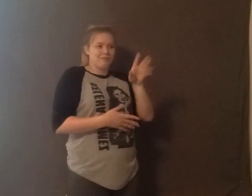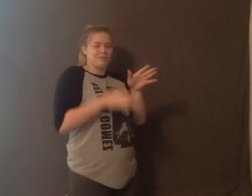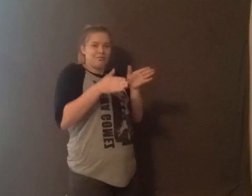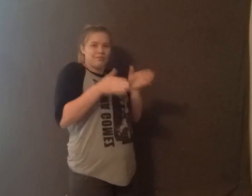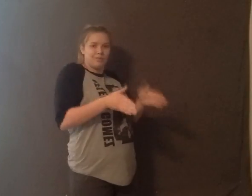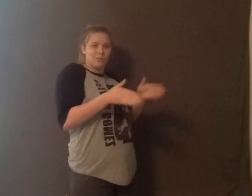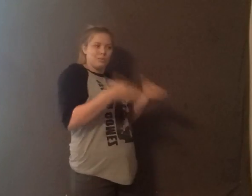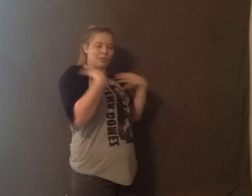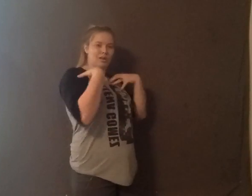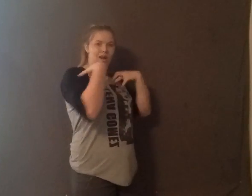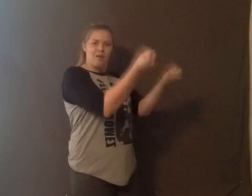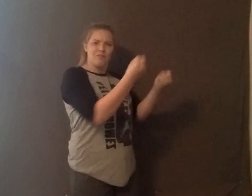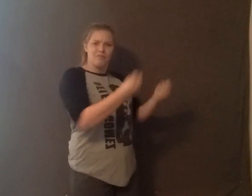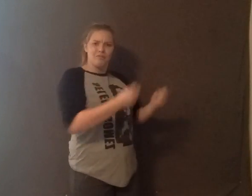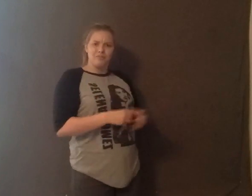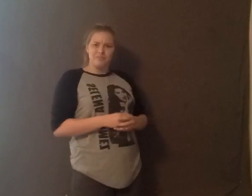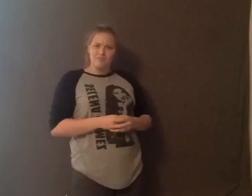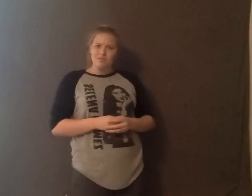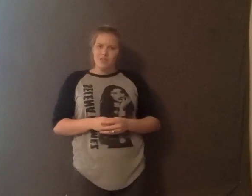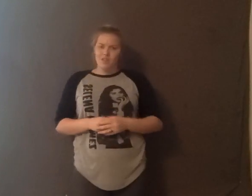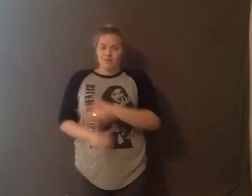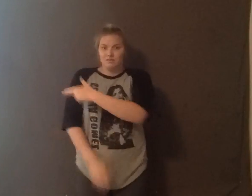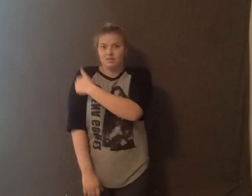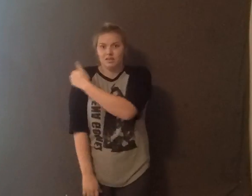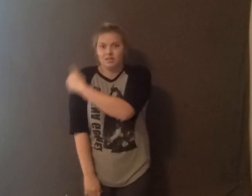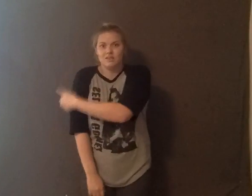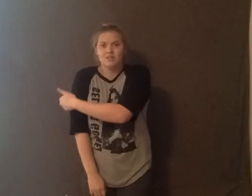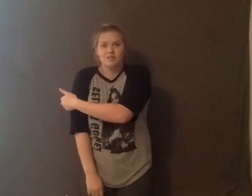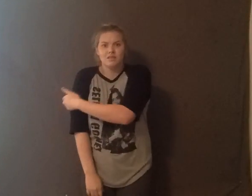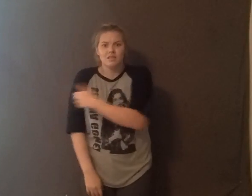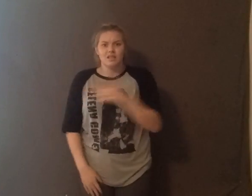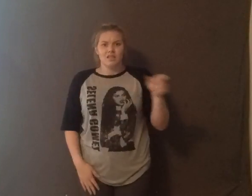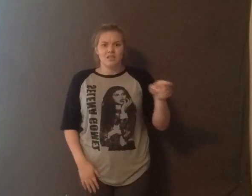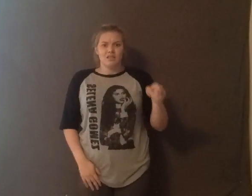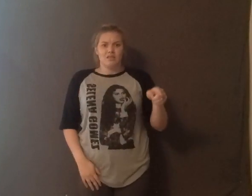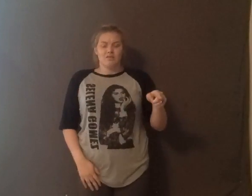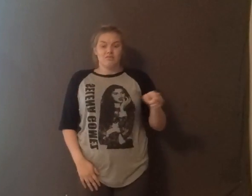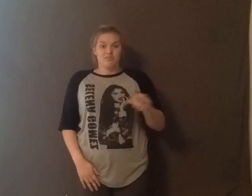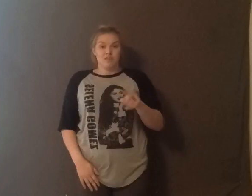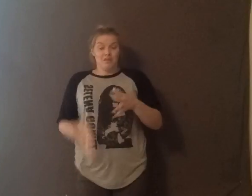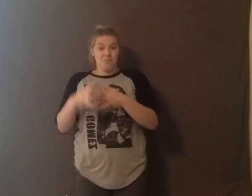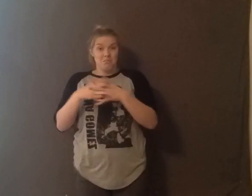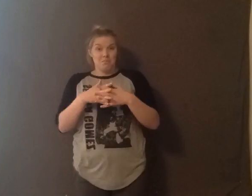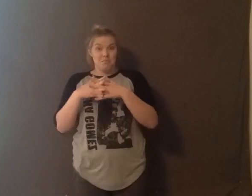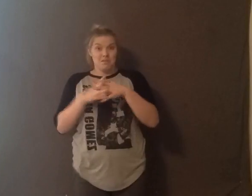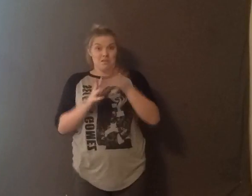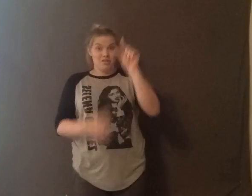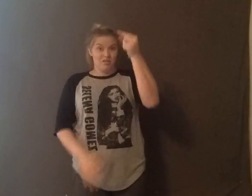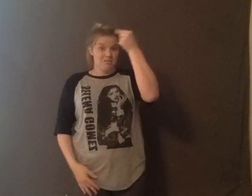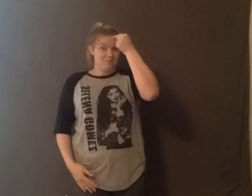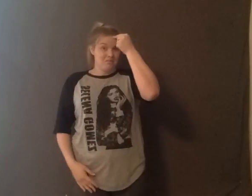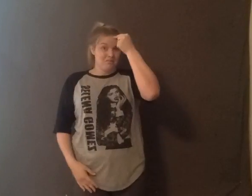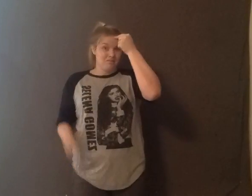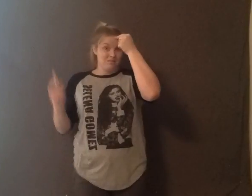this hospital or these organizations. Even the U.S. government is involved too. Every 5 years, the U.S. Department of Agriculture creates